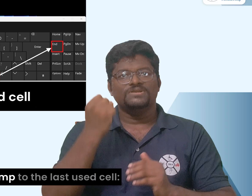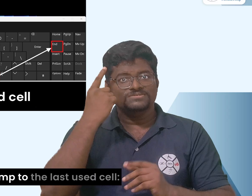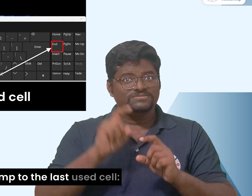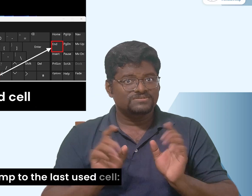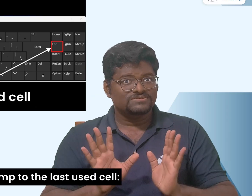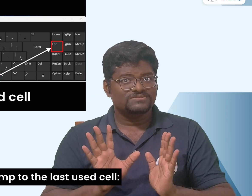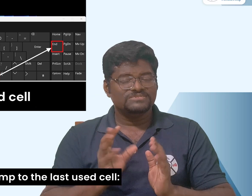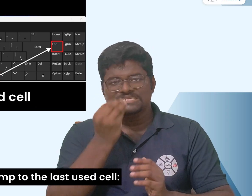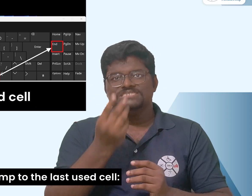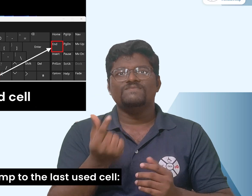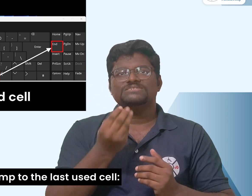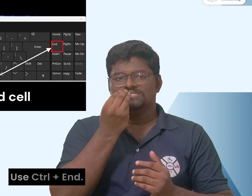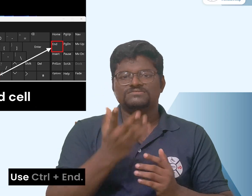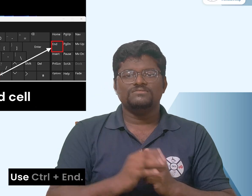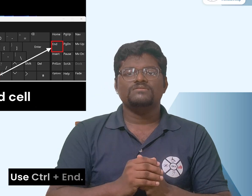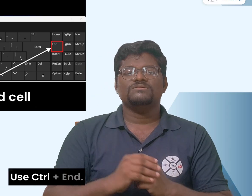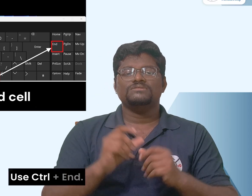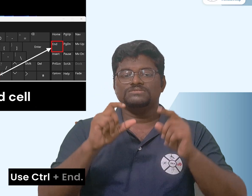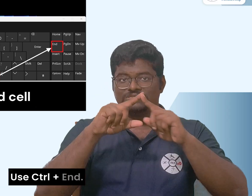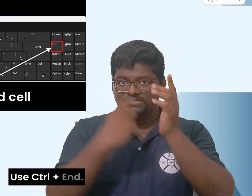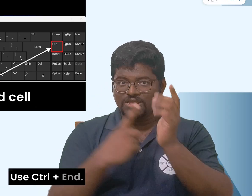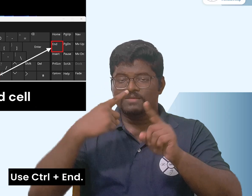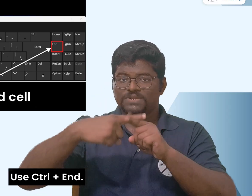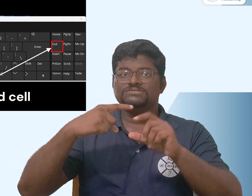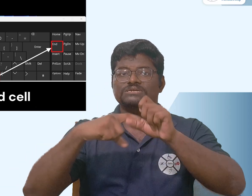To jump to the last used cell, use Ctrl plus End.